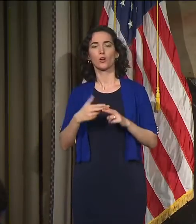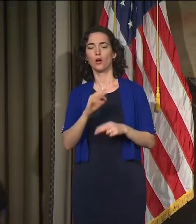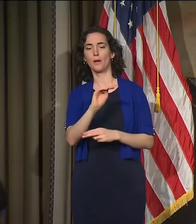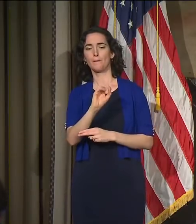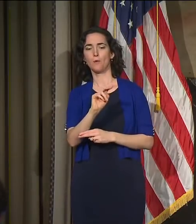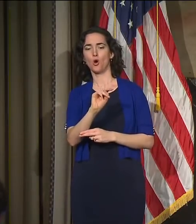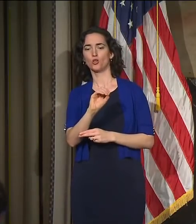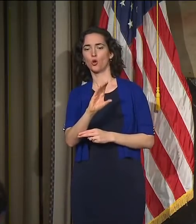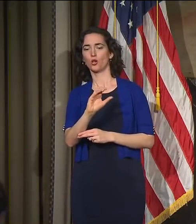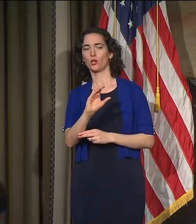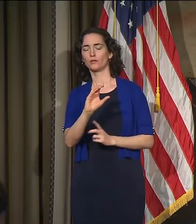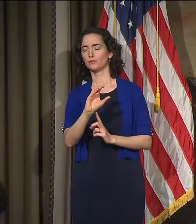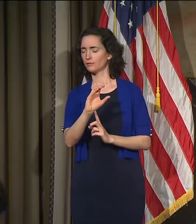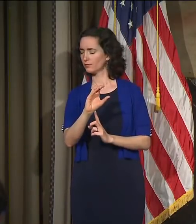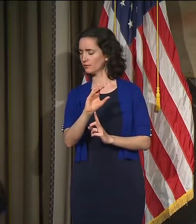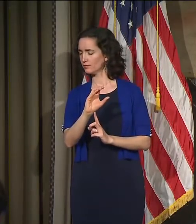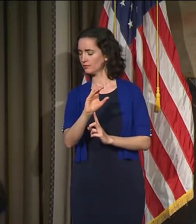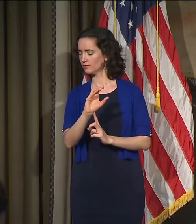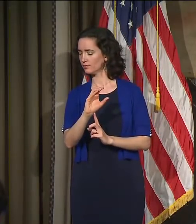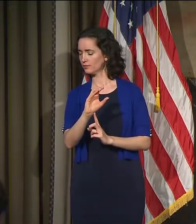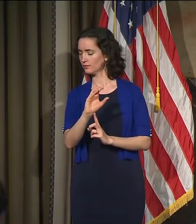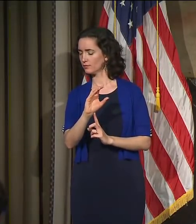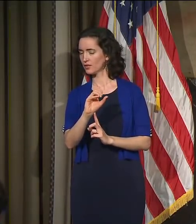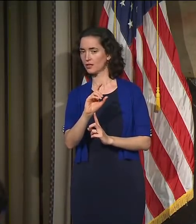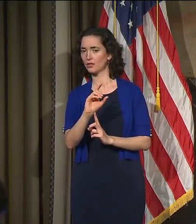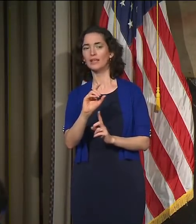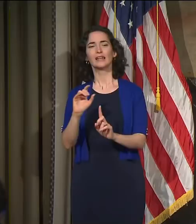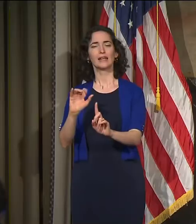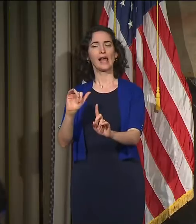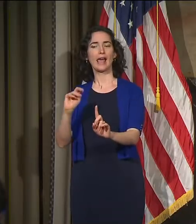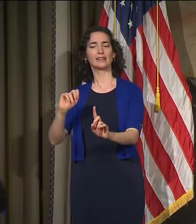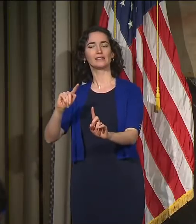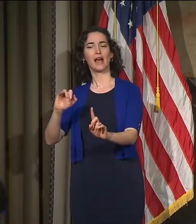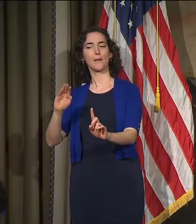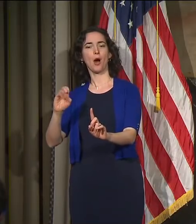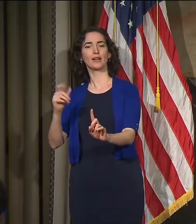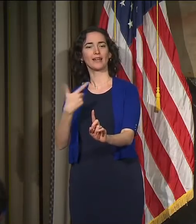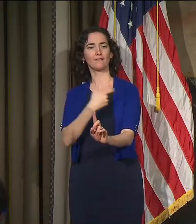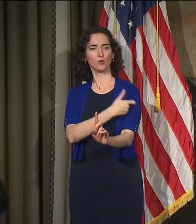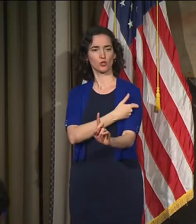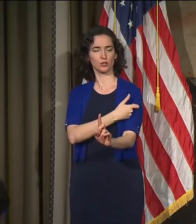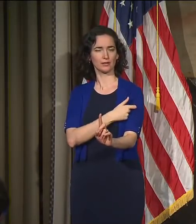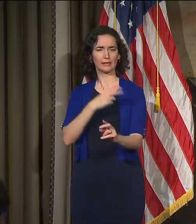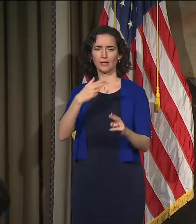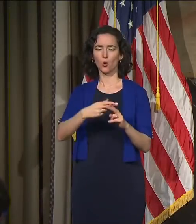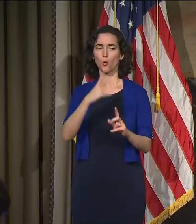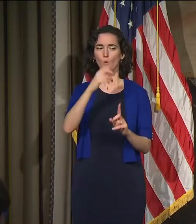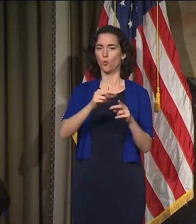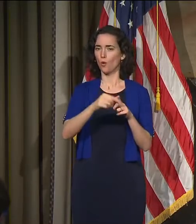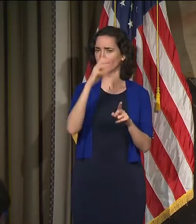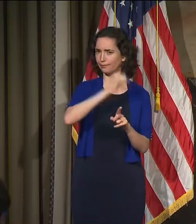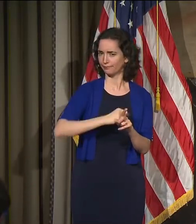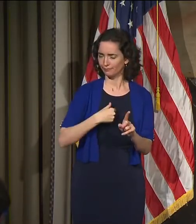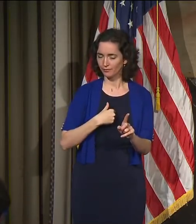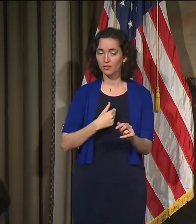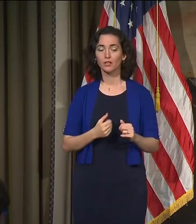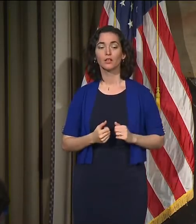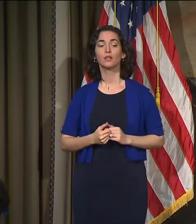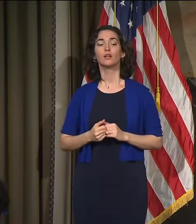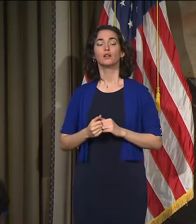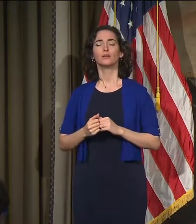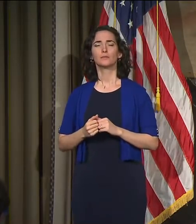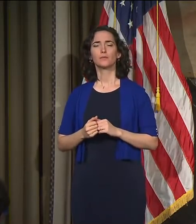antibody infusion. There are two of these available. One is the Eli Lilly product, the other is Regeneron